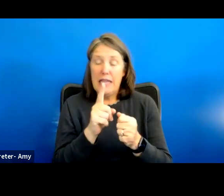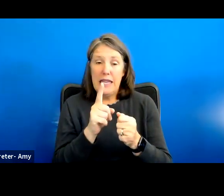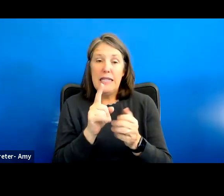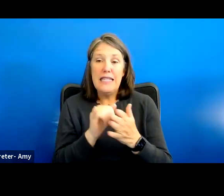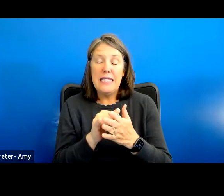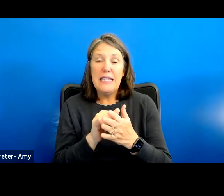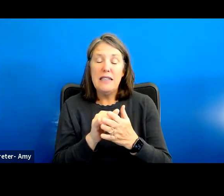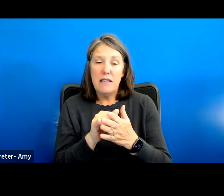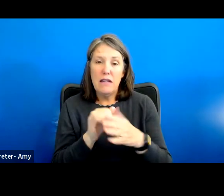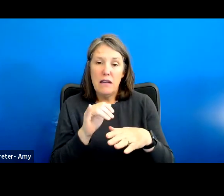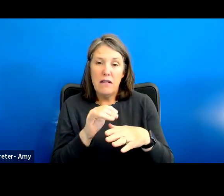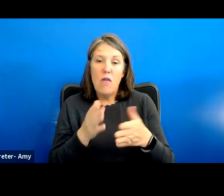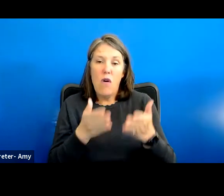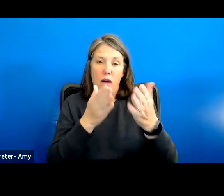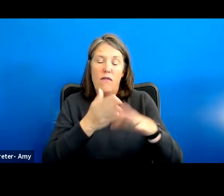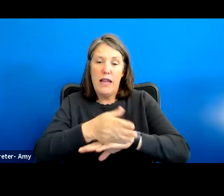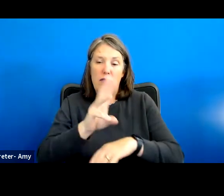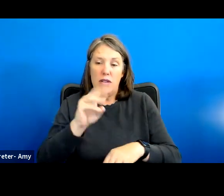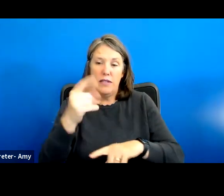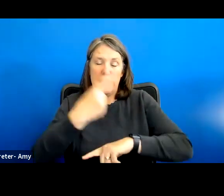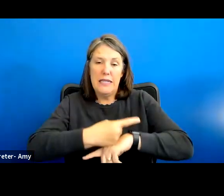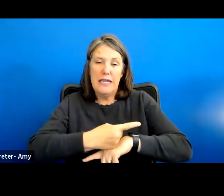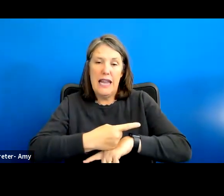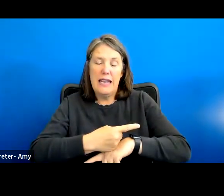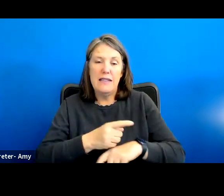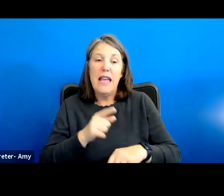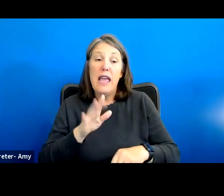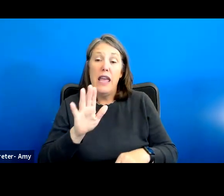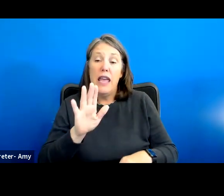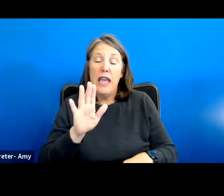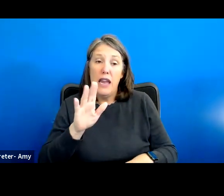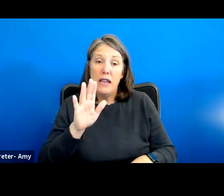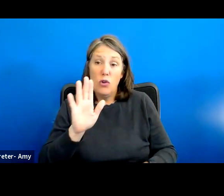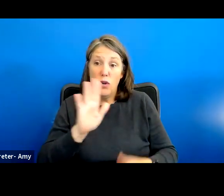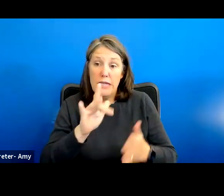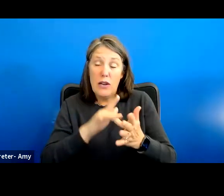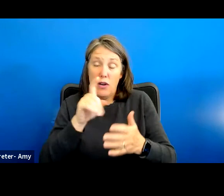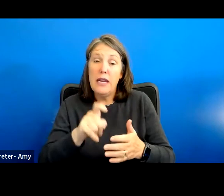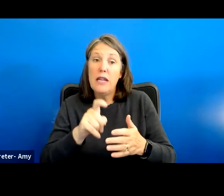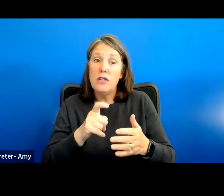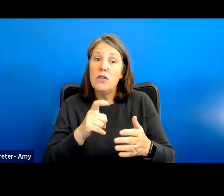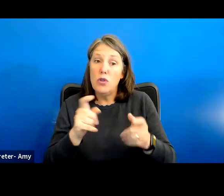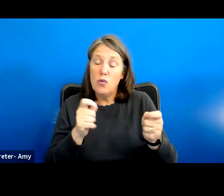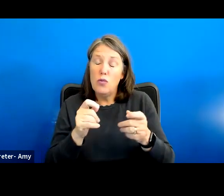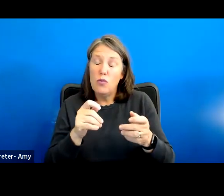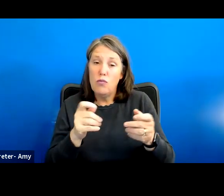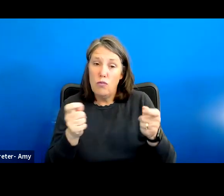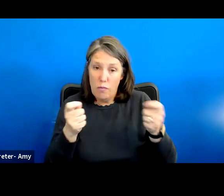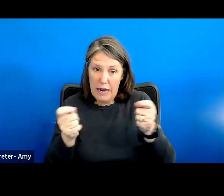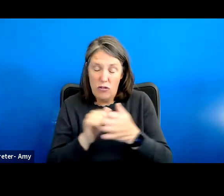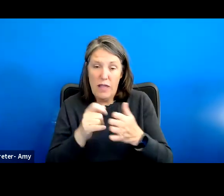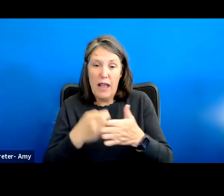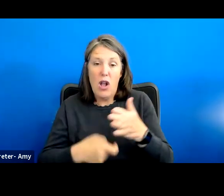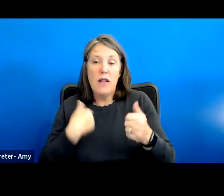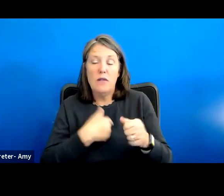reimbursement basis after 60 days, and your center does need to be able to float that cost. We have a line of credit that we use for this purpose. We